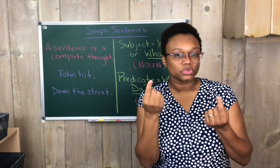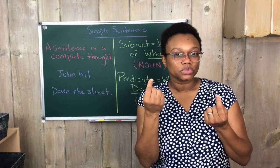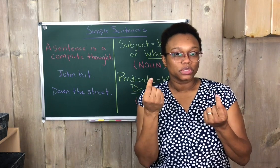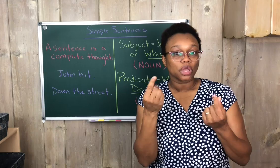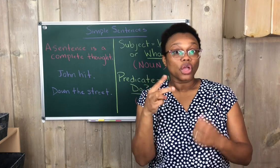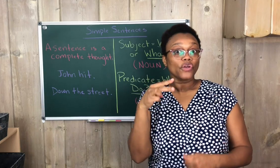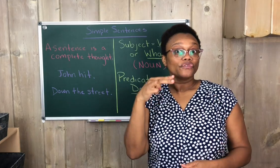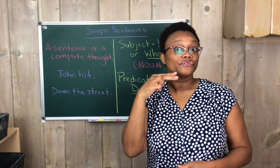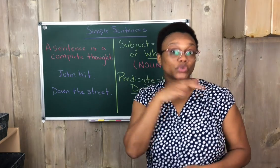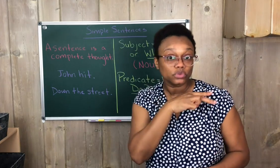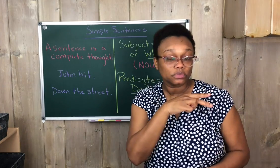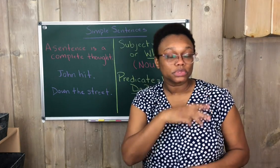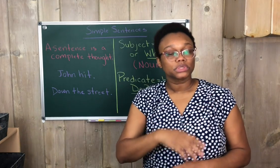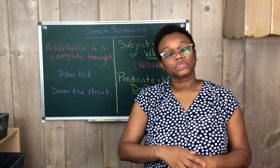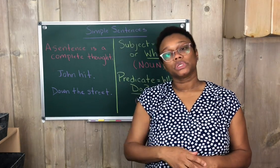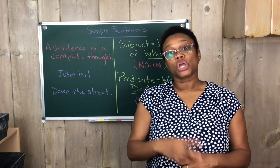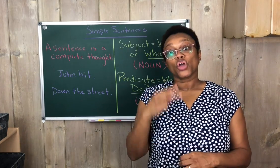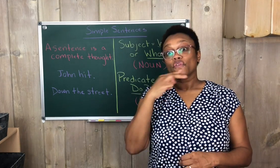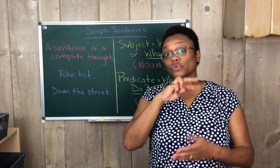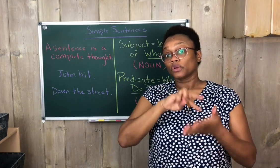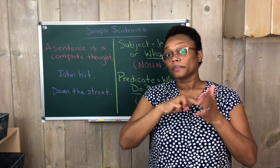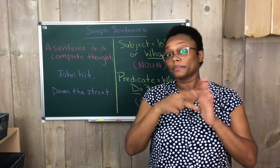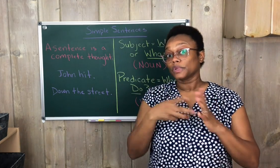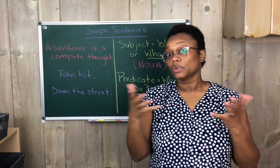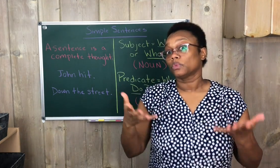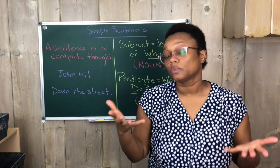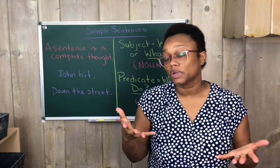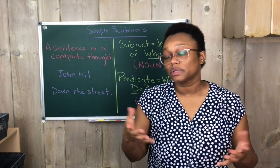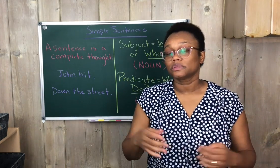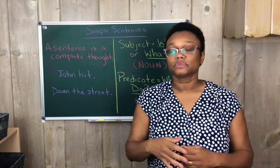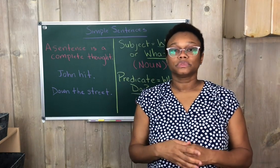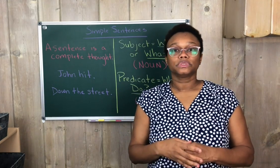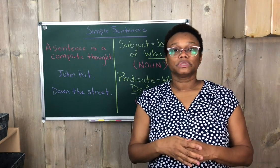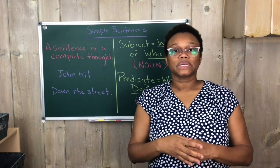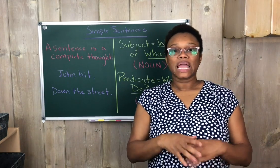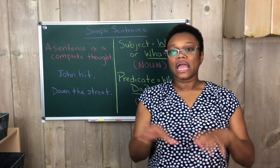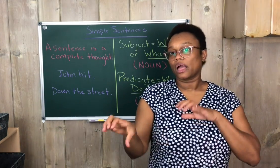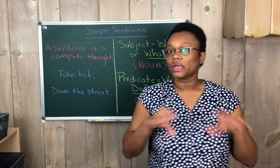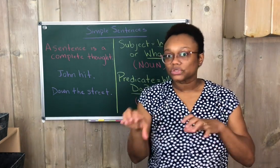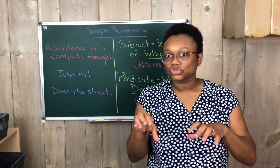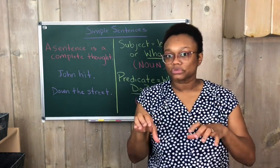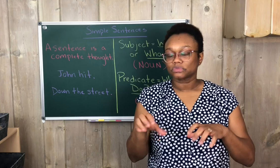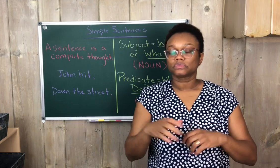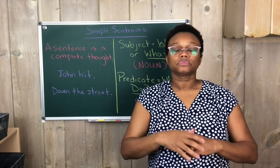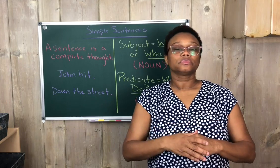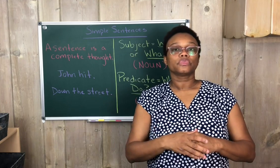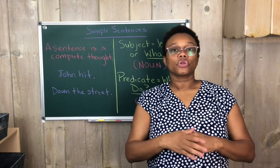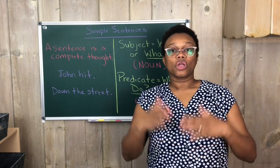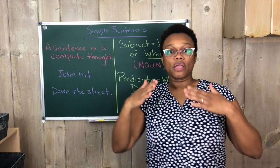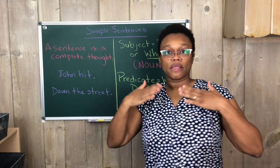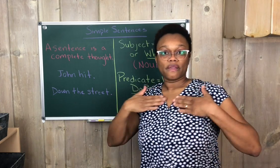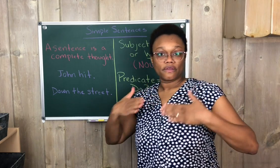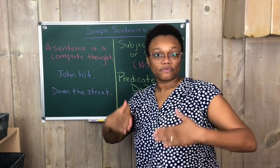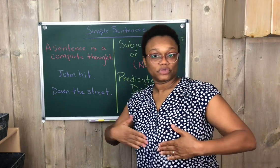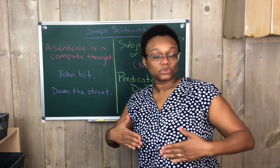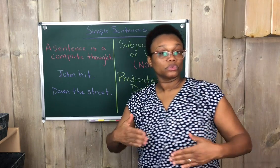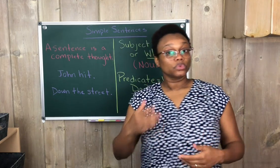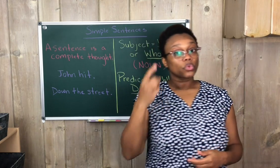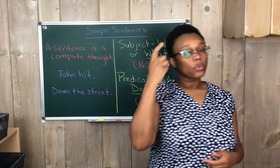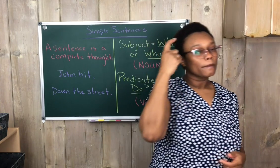which is the what do, the verb. Verbs are what? They're action words, either physical